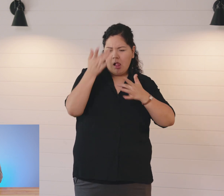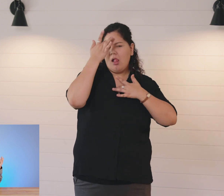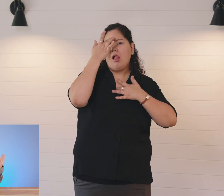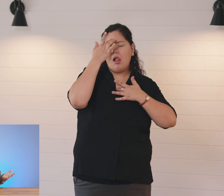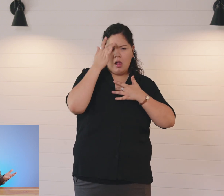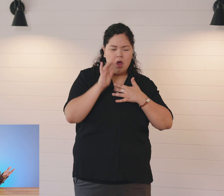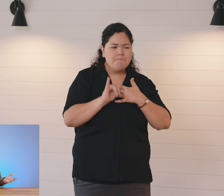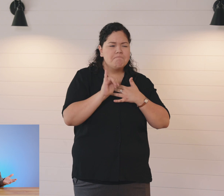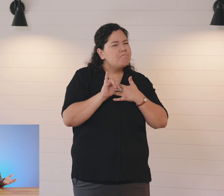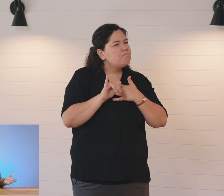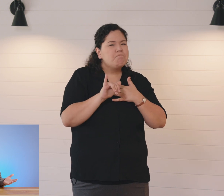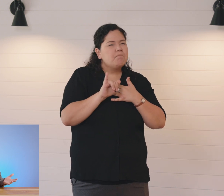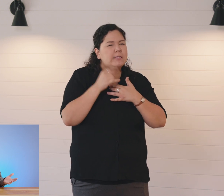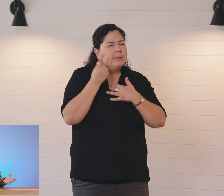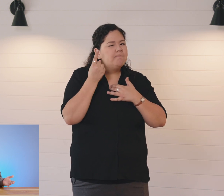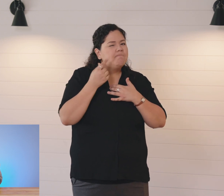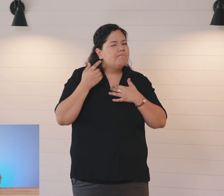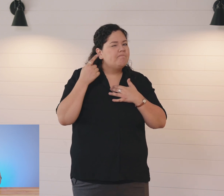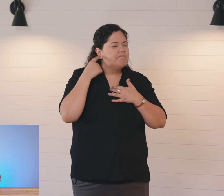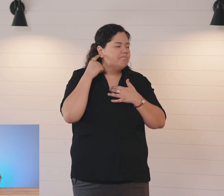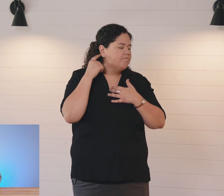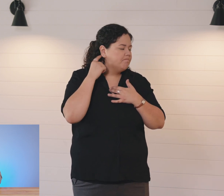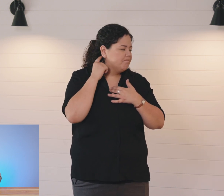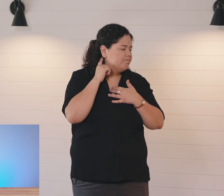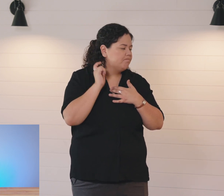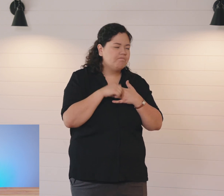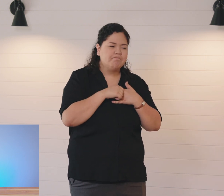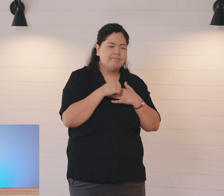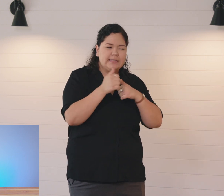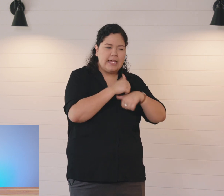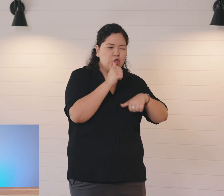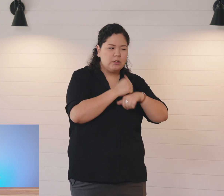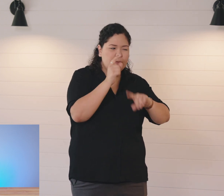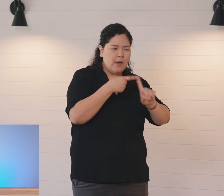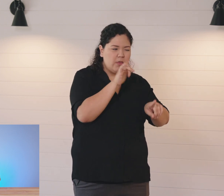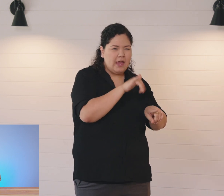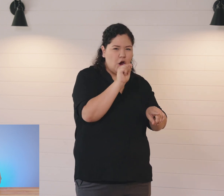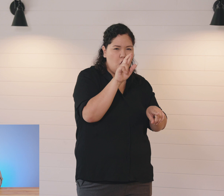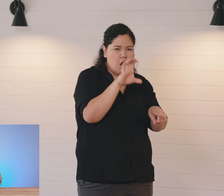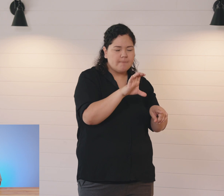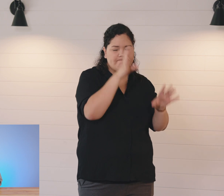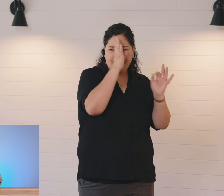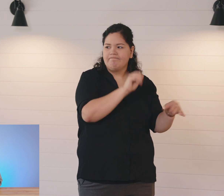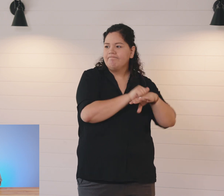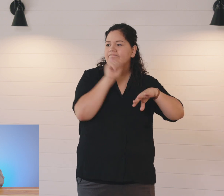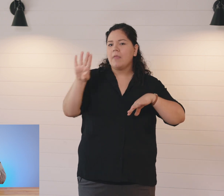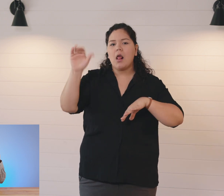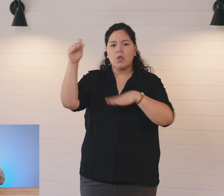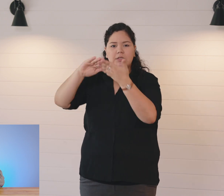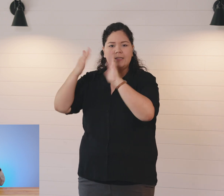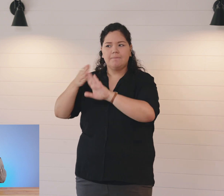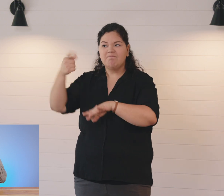And they think this is no coincidence. Something is dangerous about that ark. And so they send it off to another city. And the city